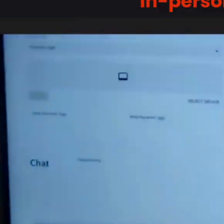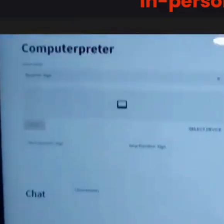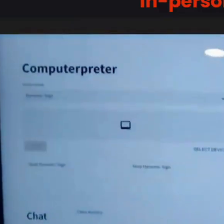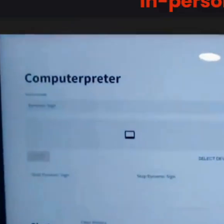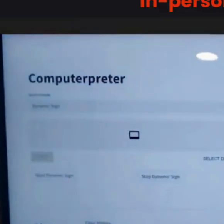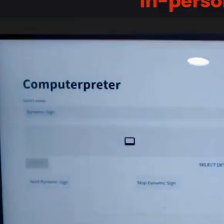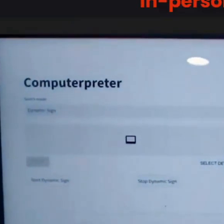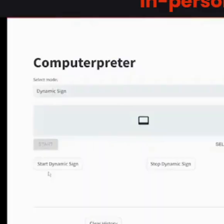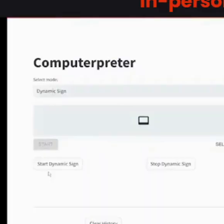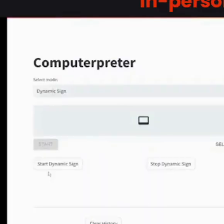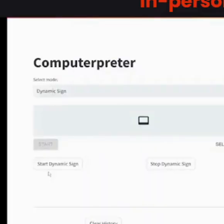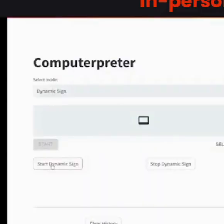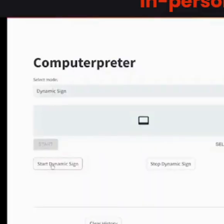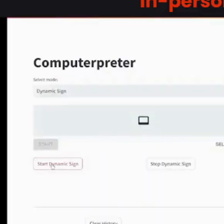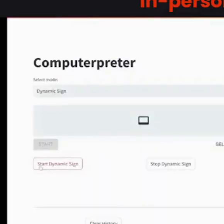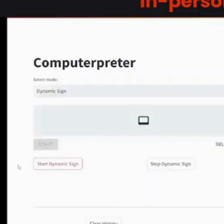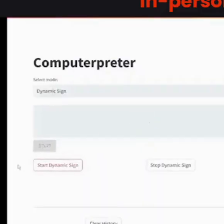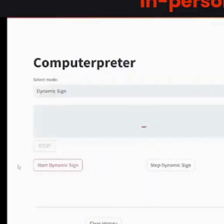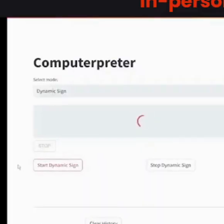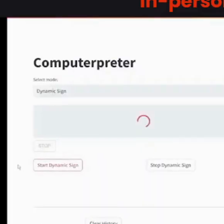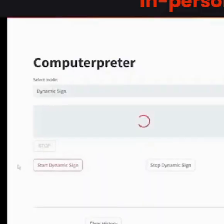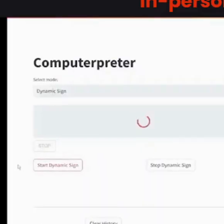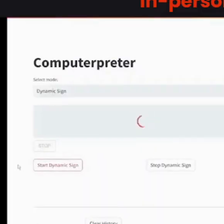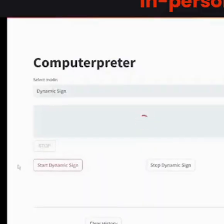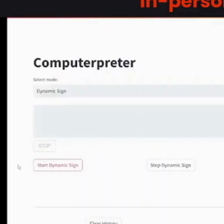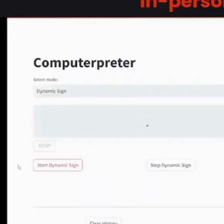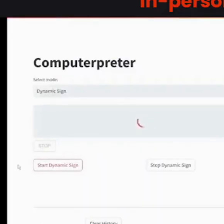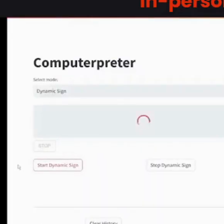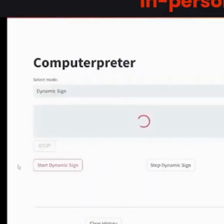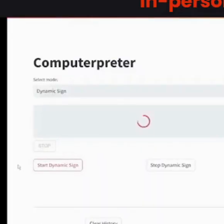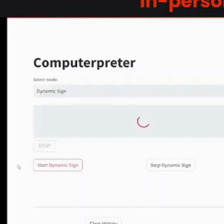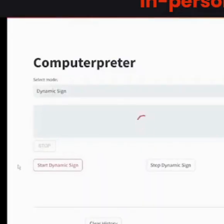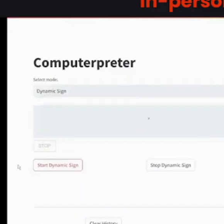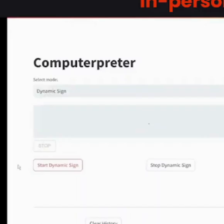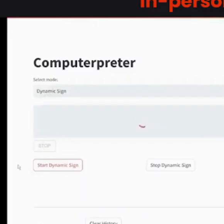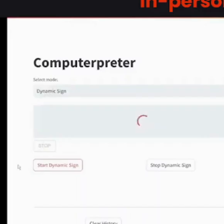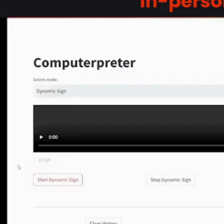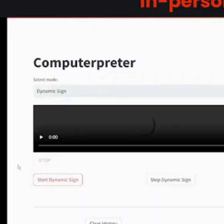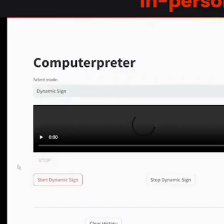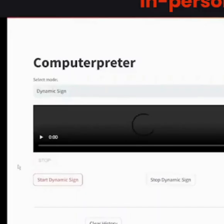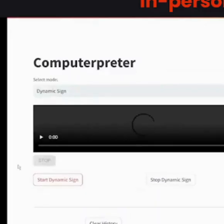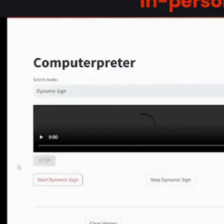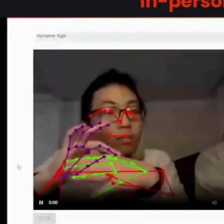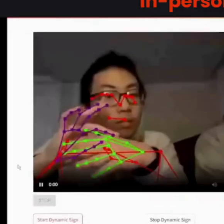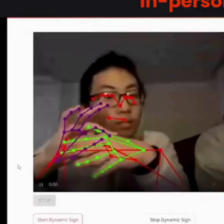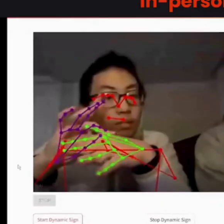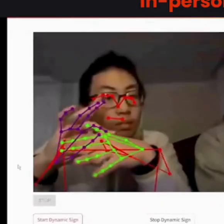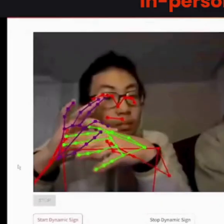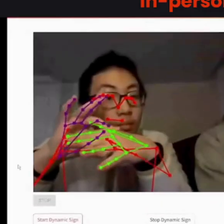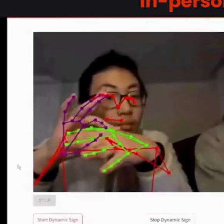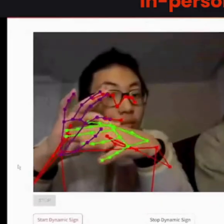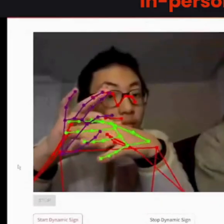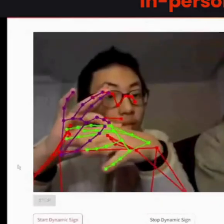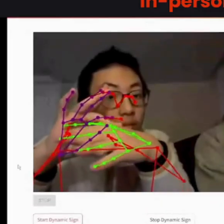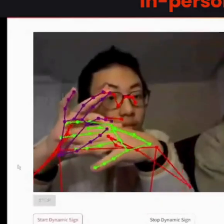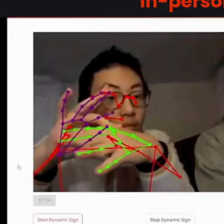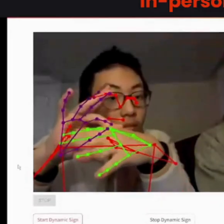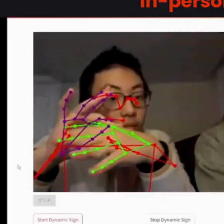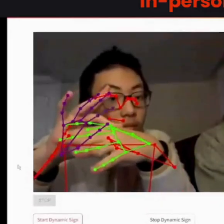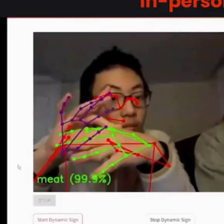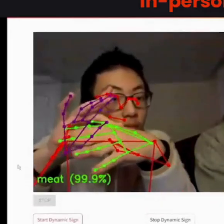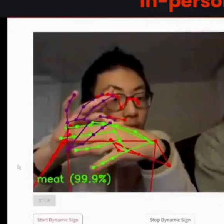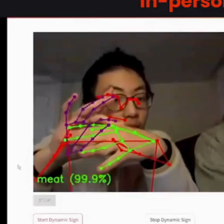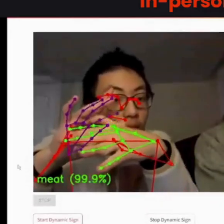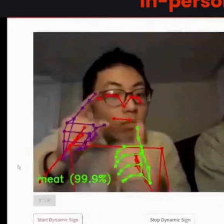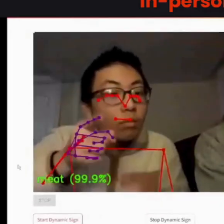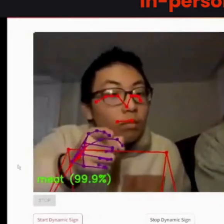Computerpreter. You can see that first, the deaf person would like to communicate using dynamic sign. We are detecting the landmarks